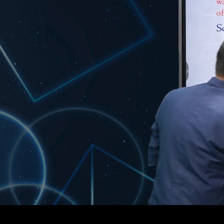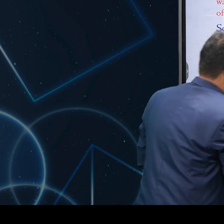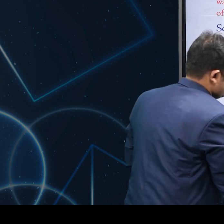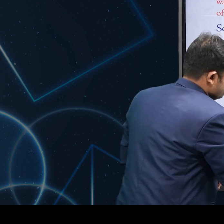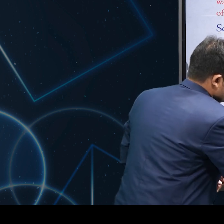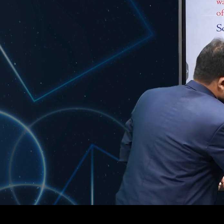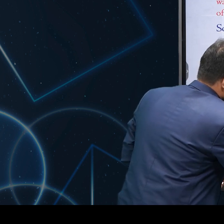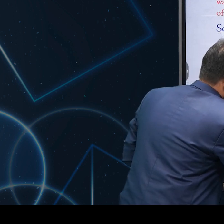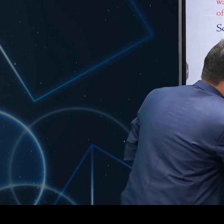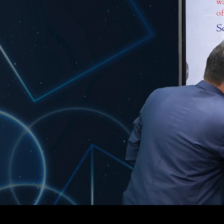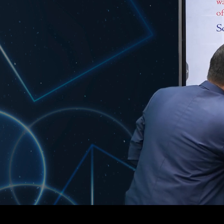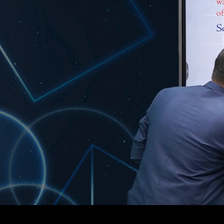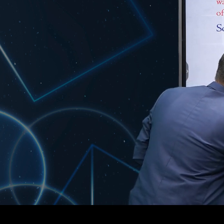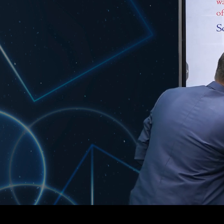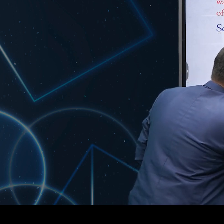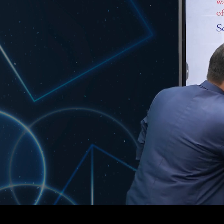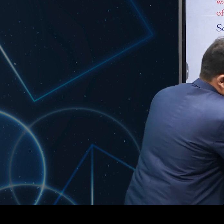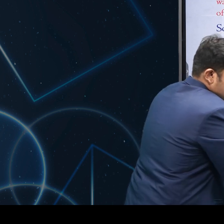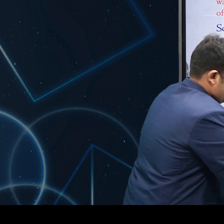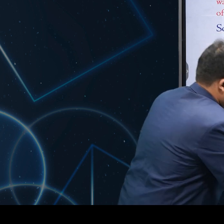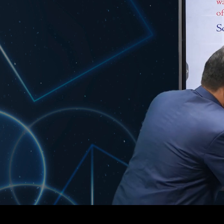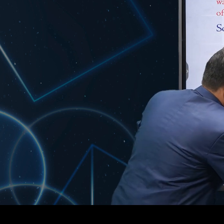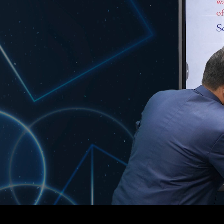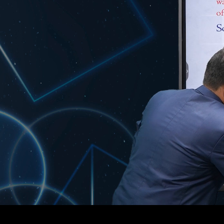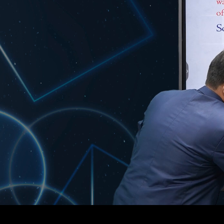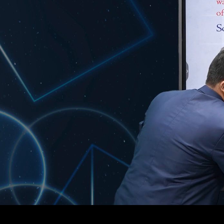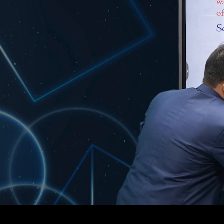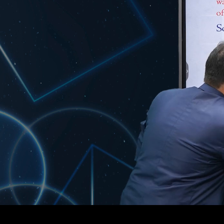which is equal to 26.4 into 35.